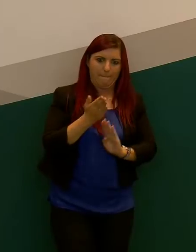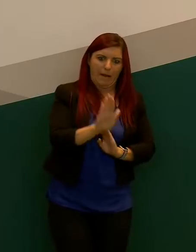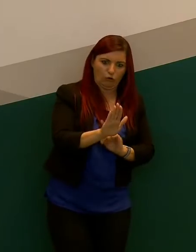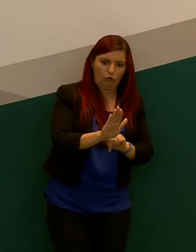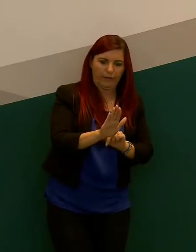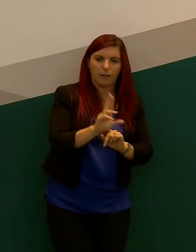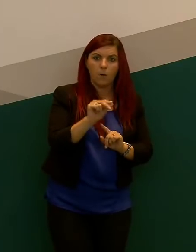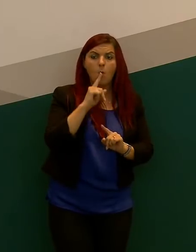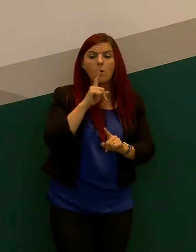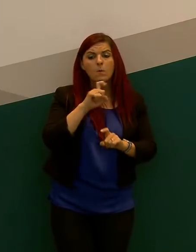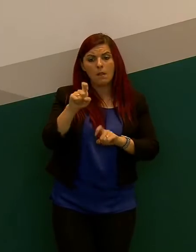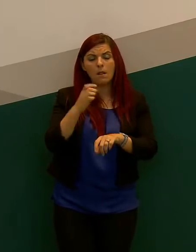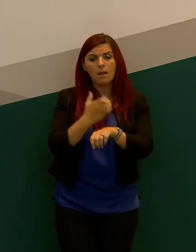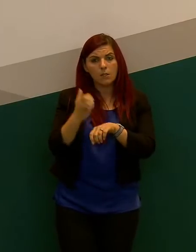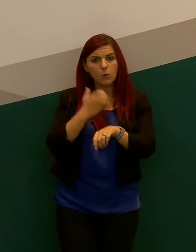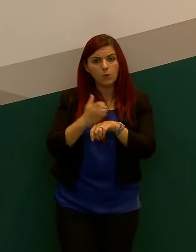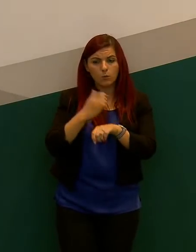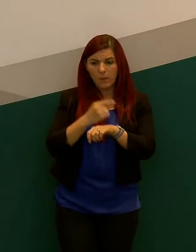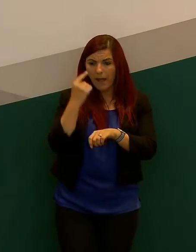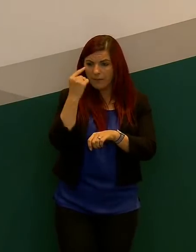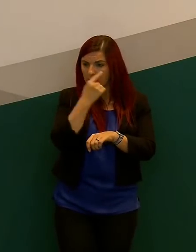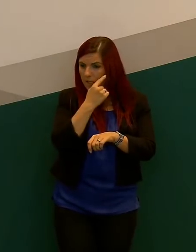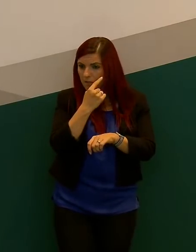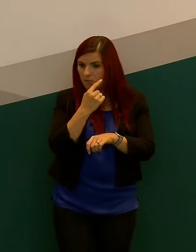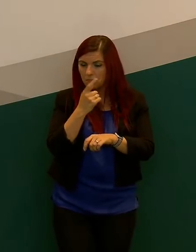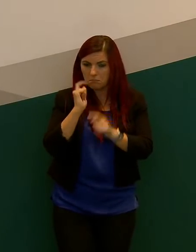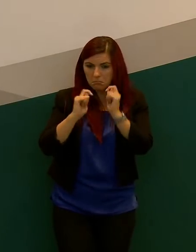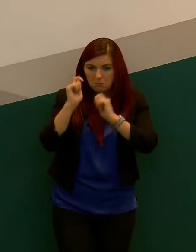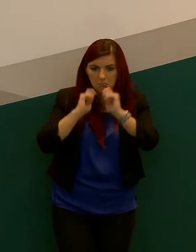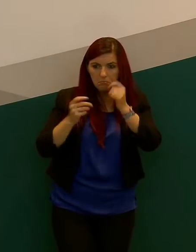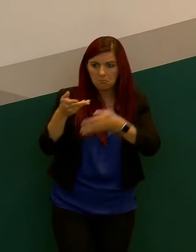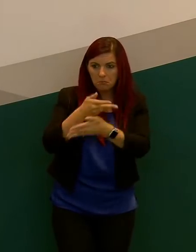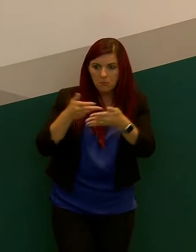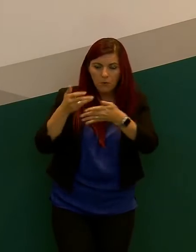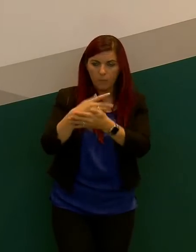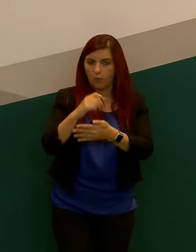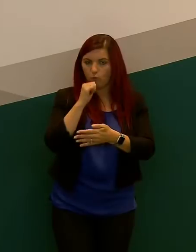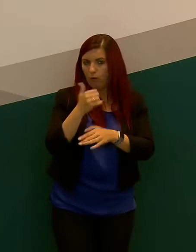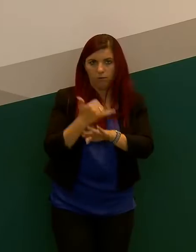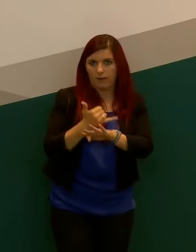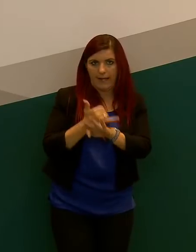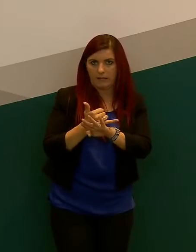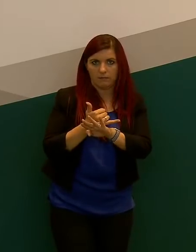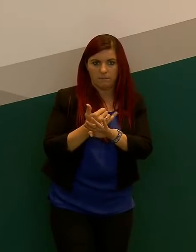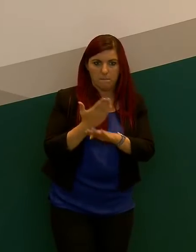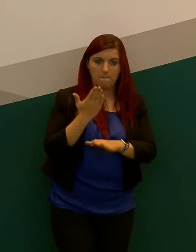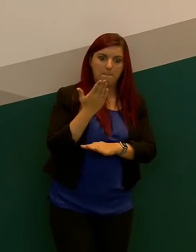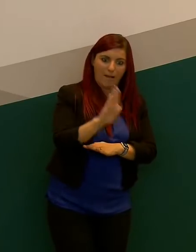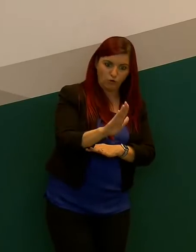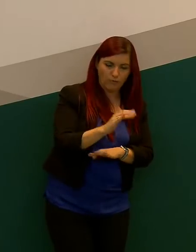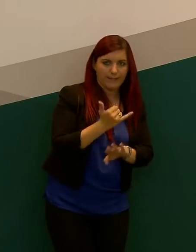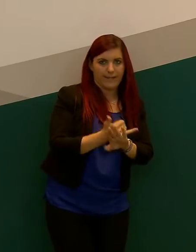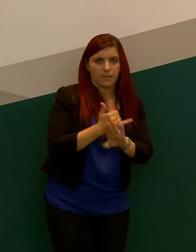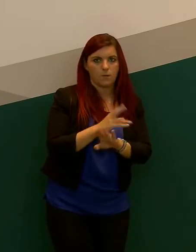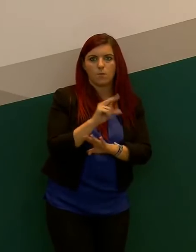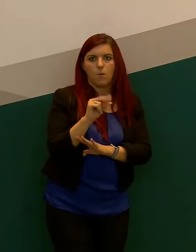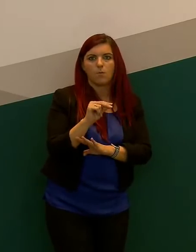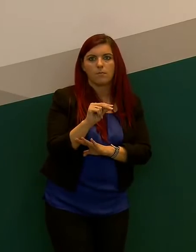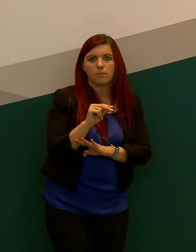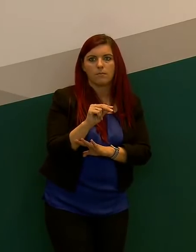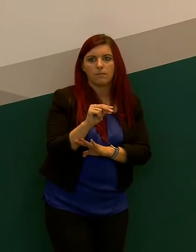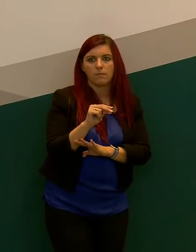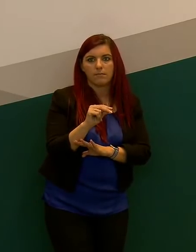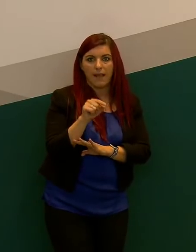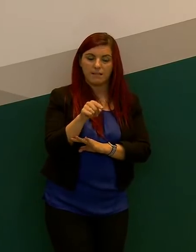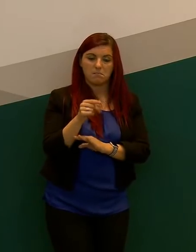evidence under review. We haven't made a recommendation in relation to mandating face coverings in that environment up to now. It's been a matter of public health